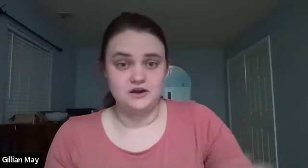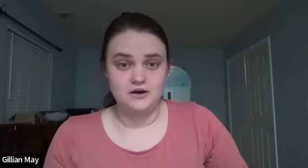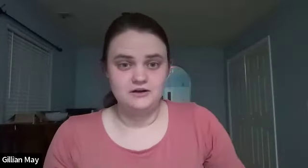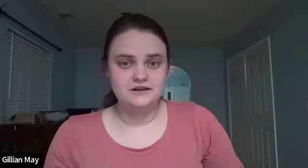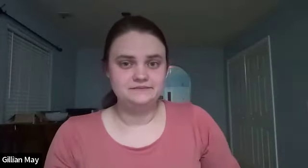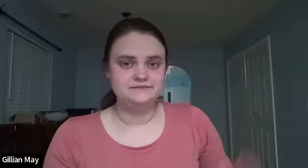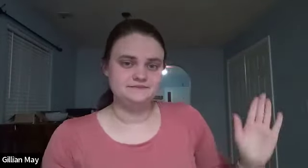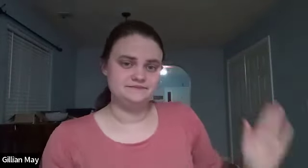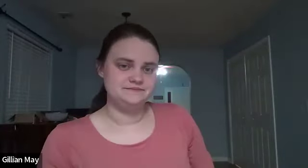dog,